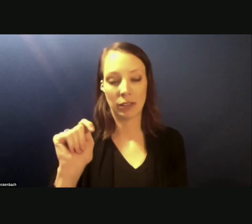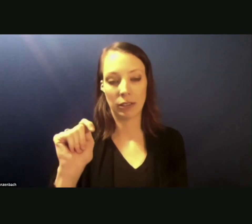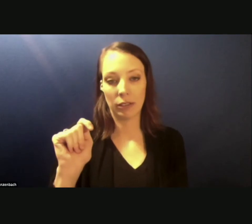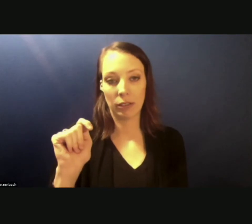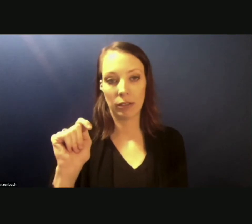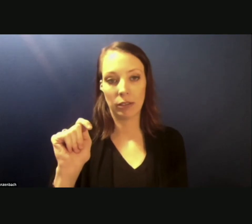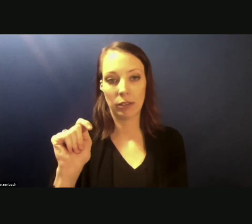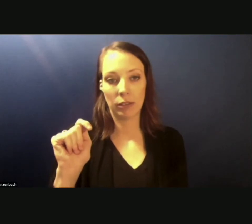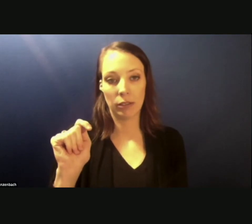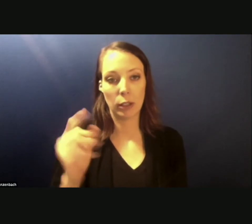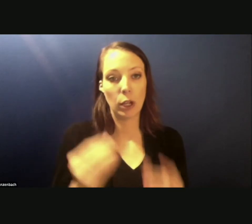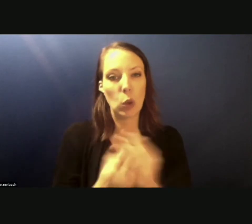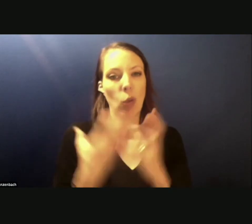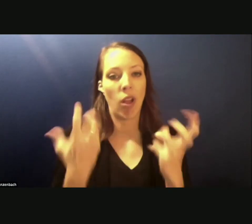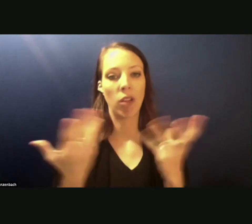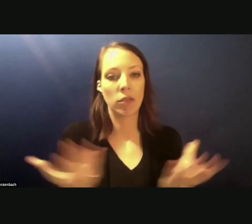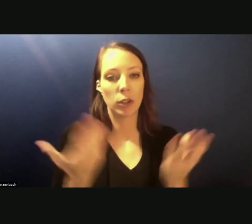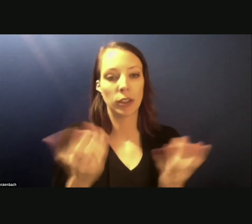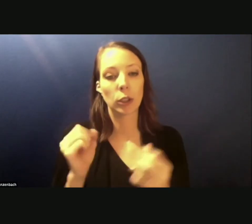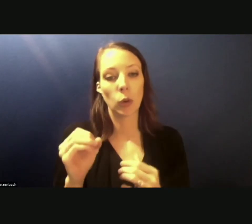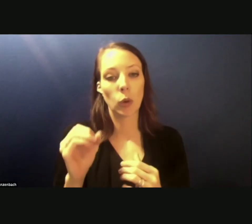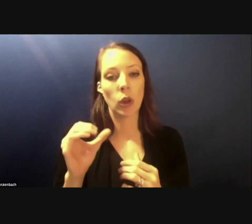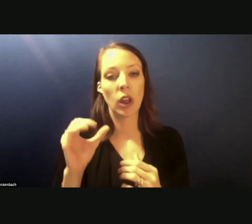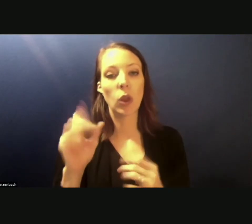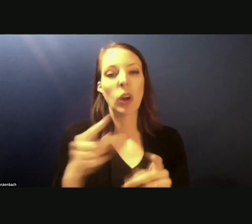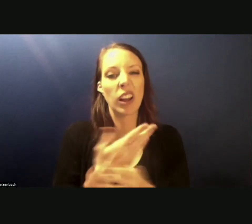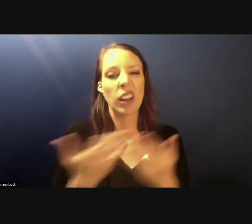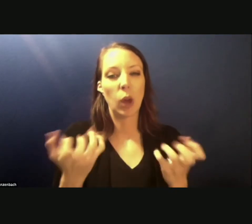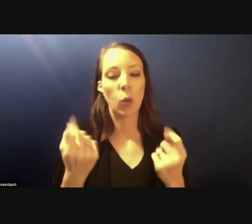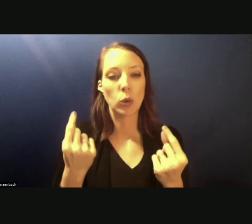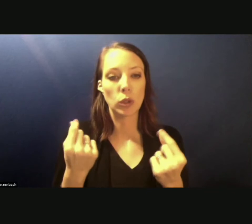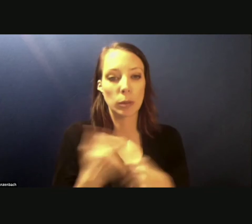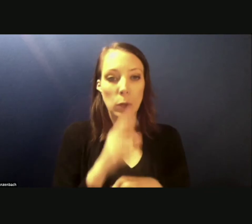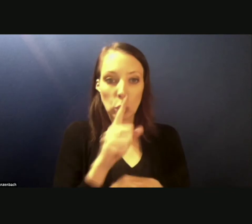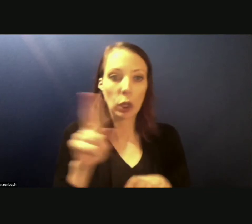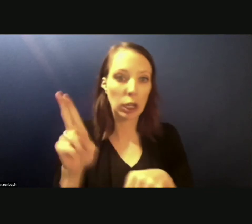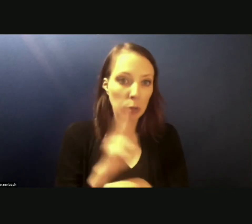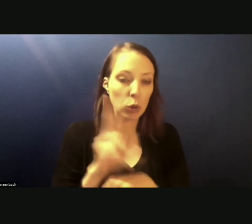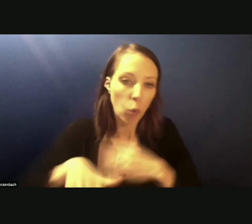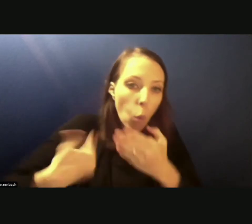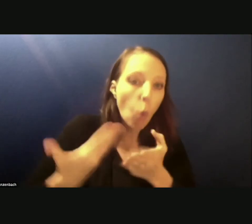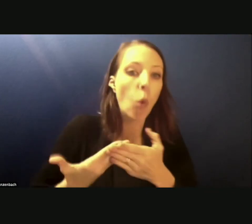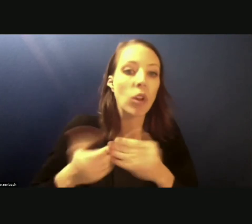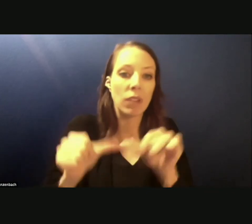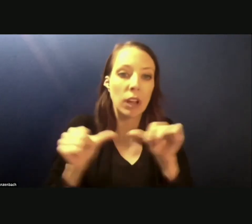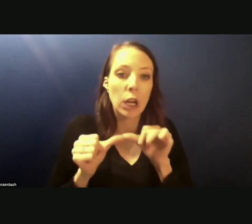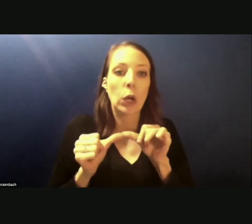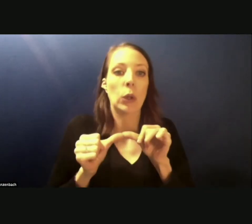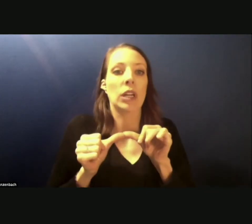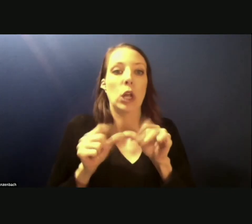it grows quite a bit here. So that's one of the things I like to do is make sure that I'm using like all of the area, like